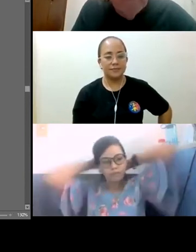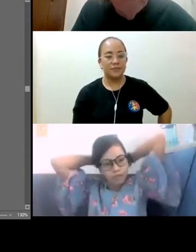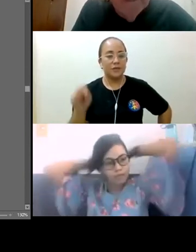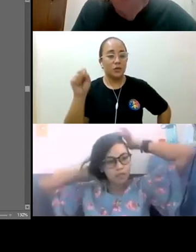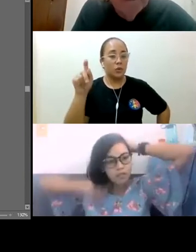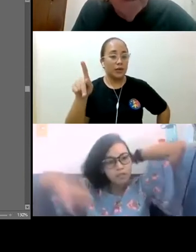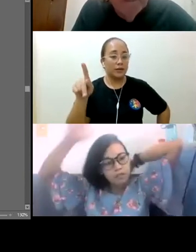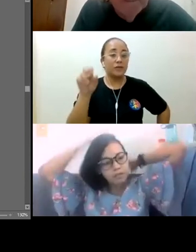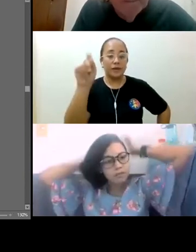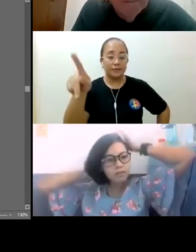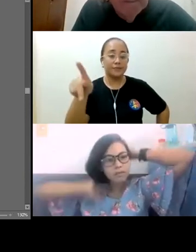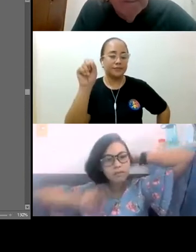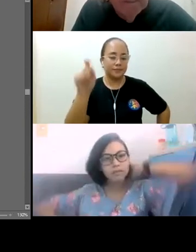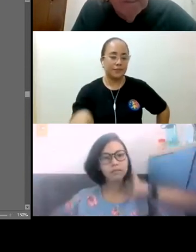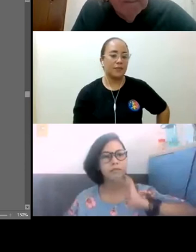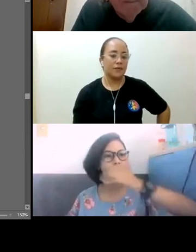Okay. Okay.